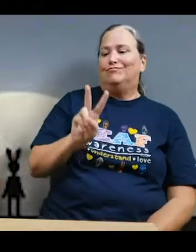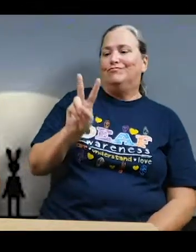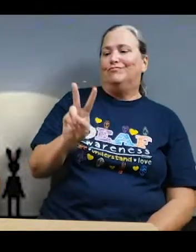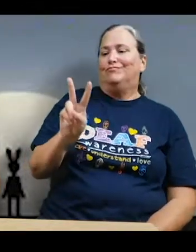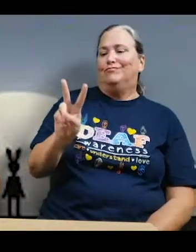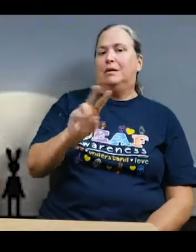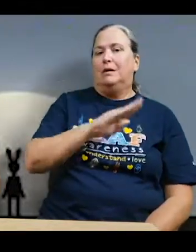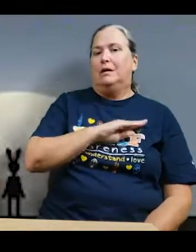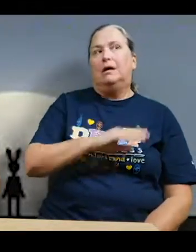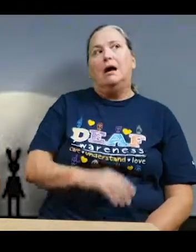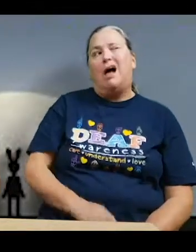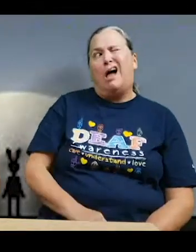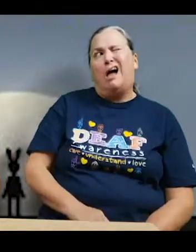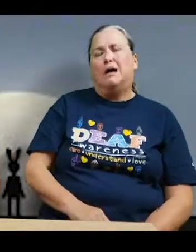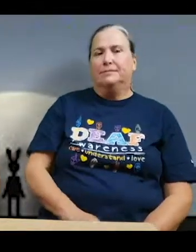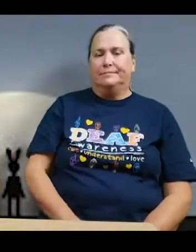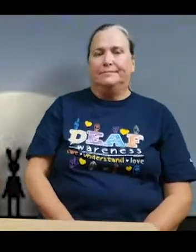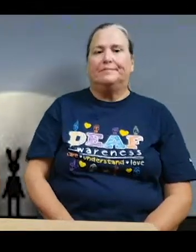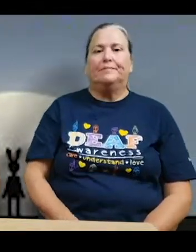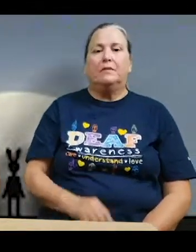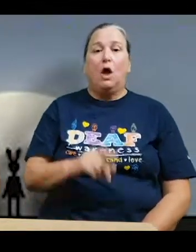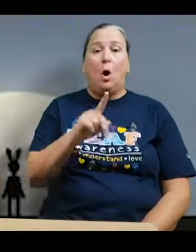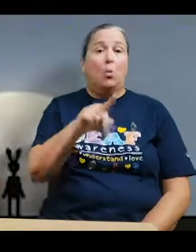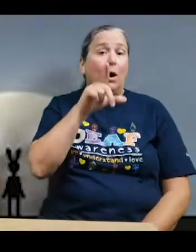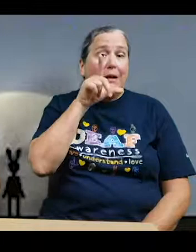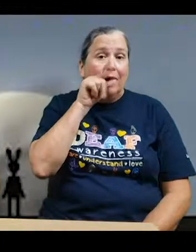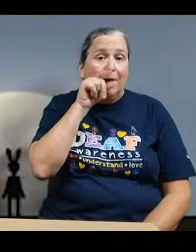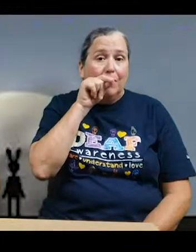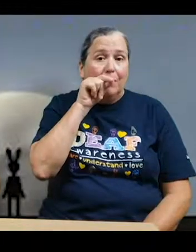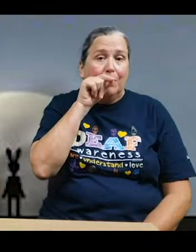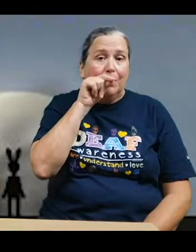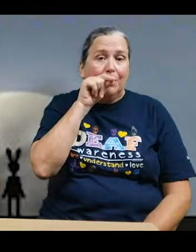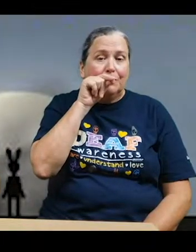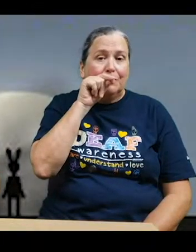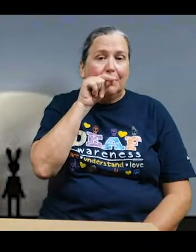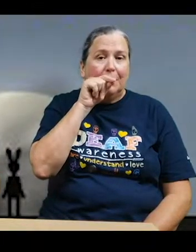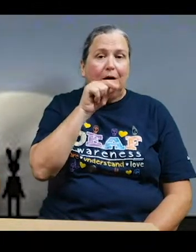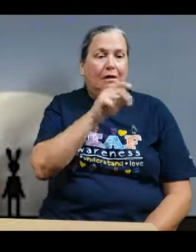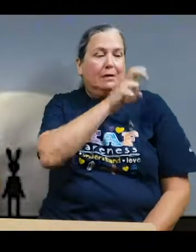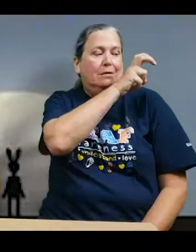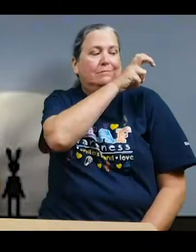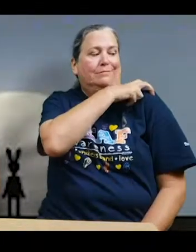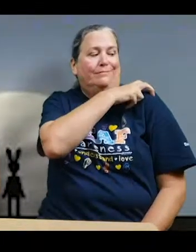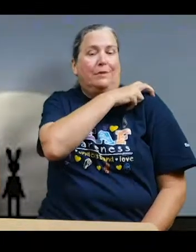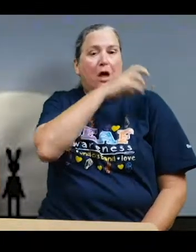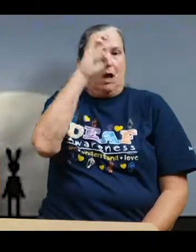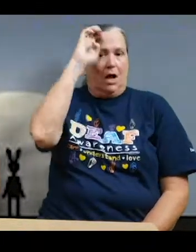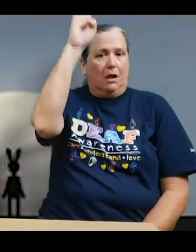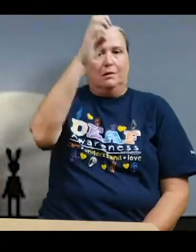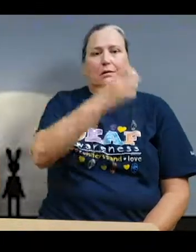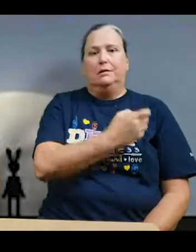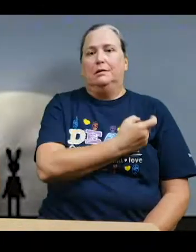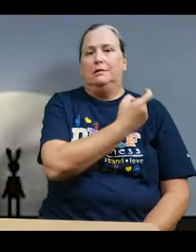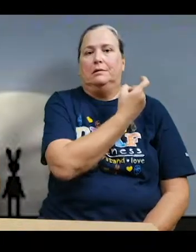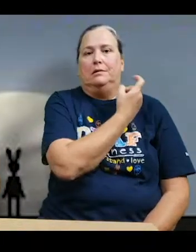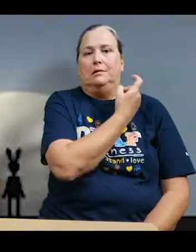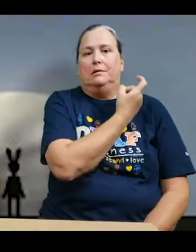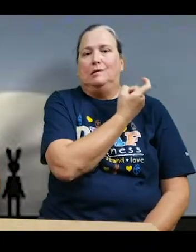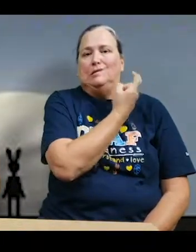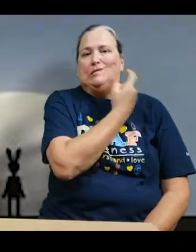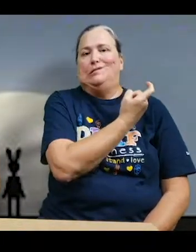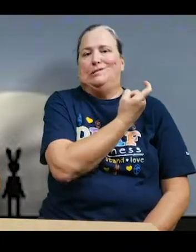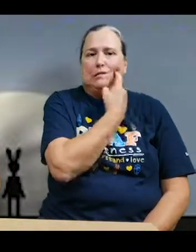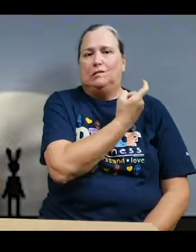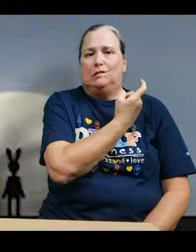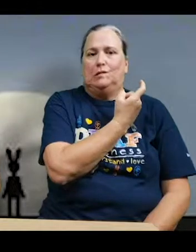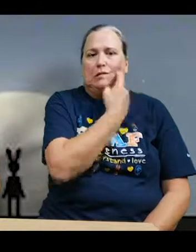he walked past him. One of the crows lighted on Edward's shoulder and tapped with his beak at Edward's china